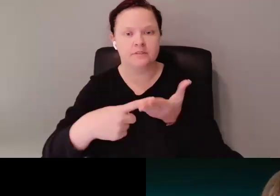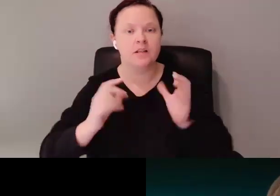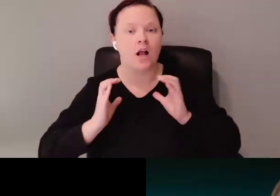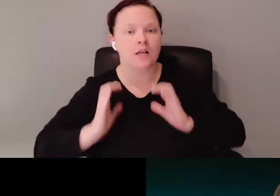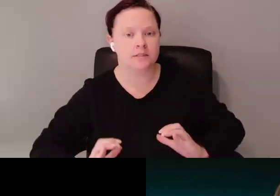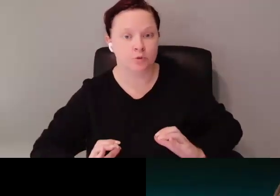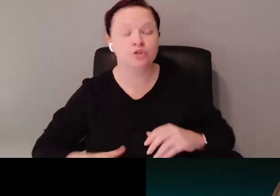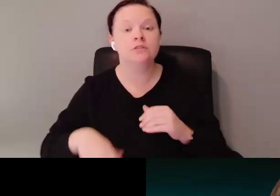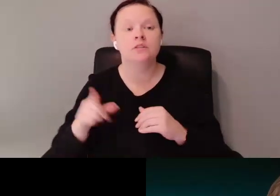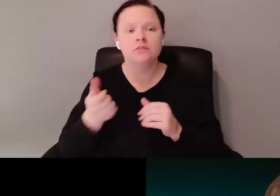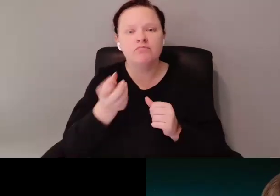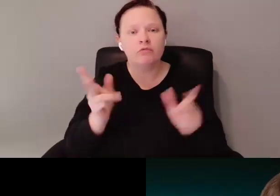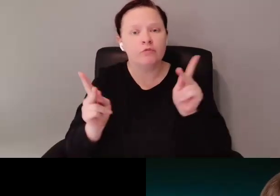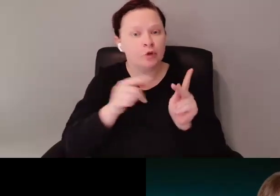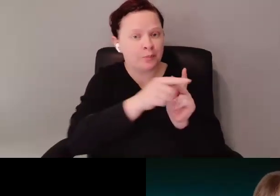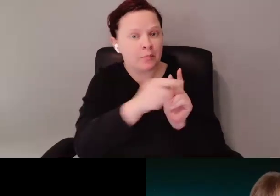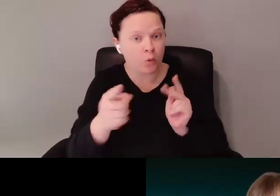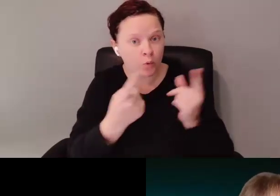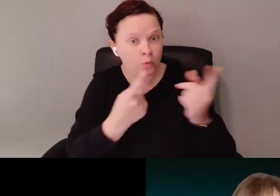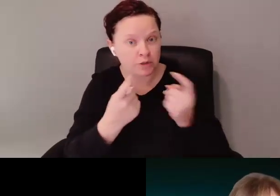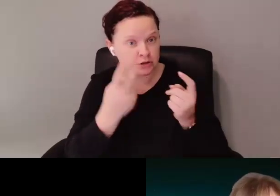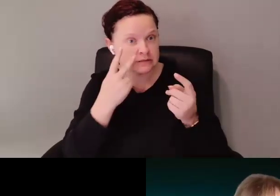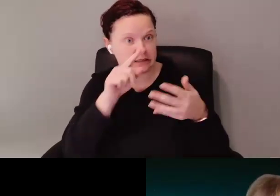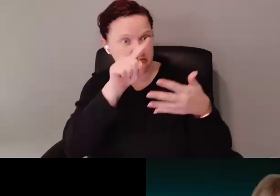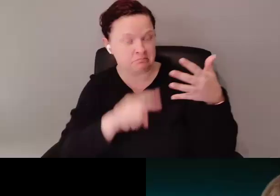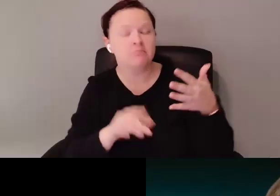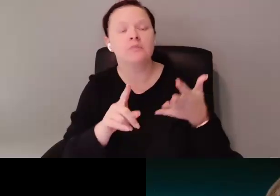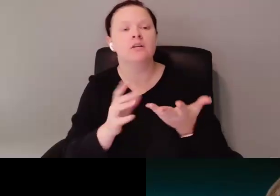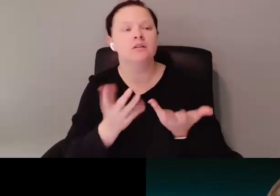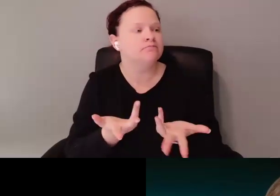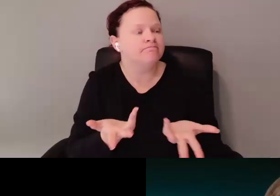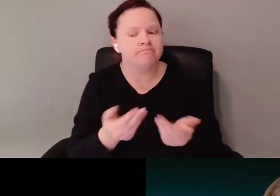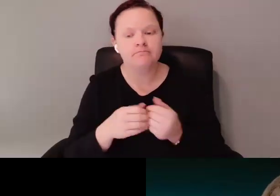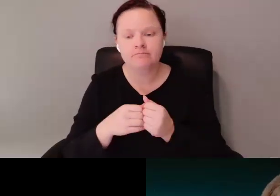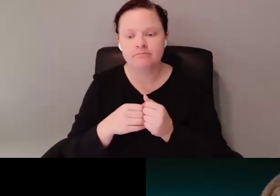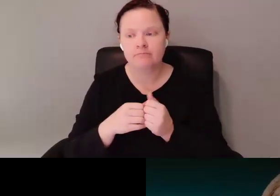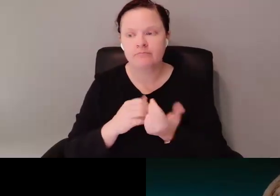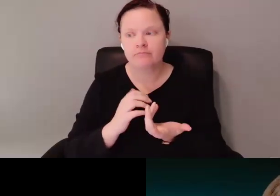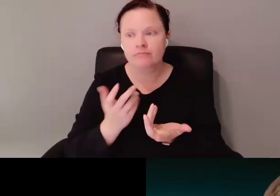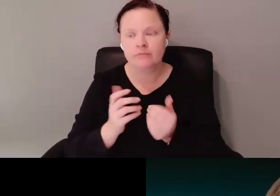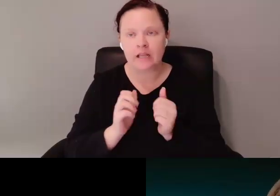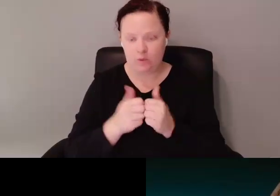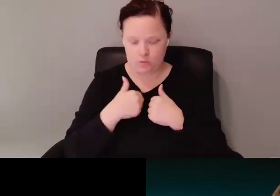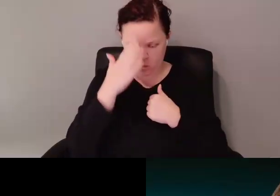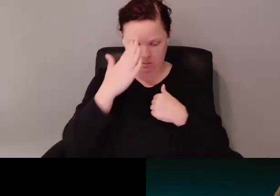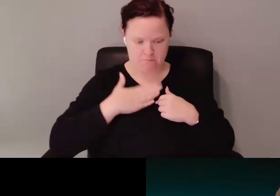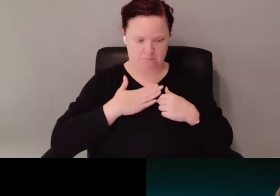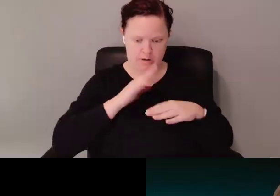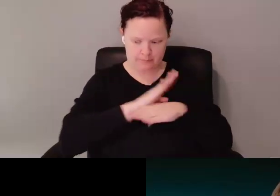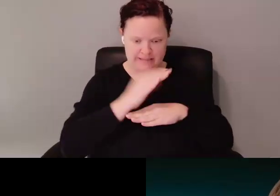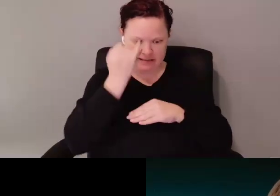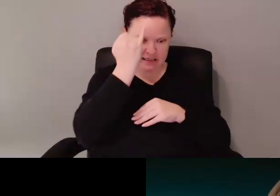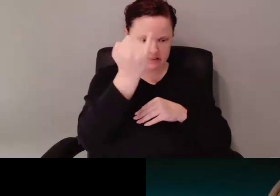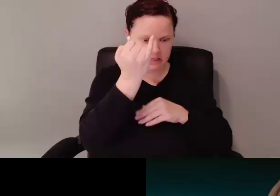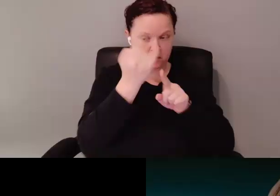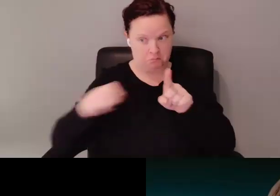few questions around how does someone know that what their idea is going to be appealing